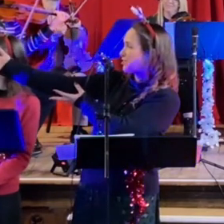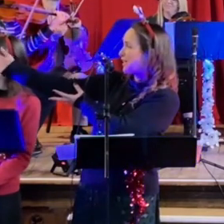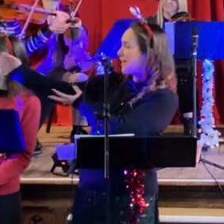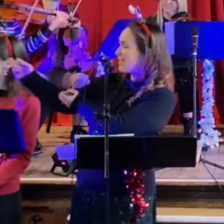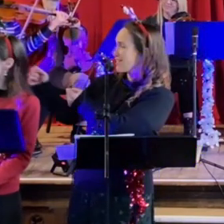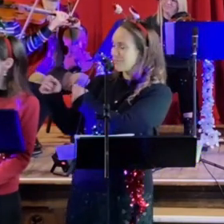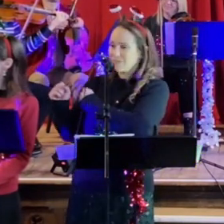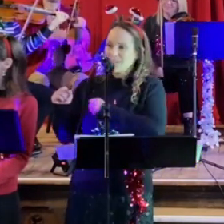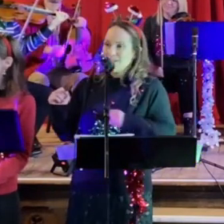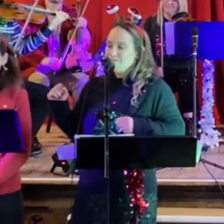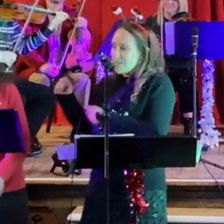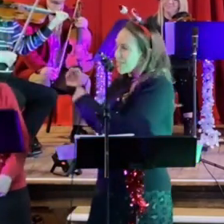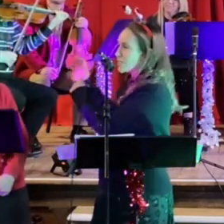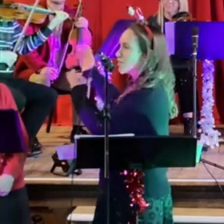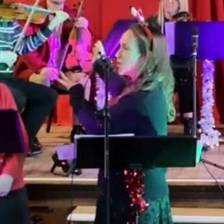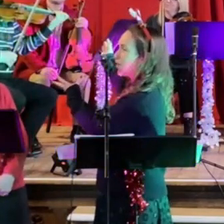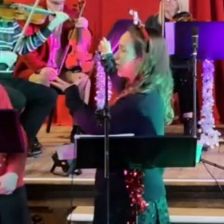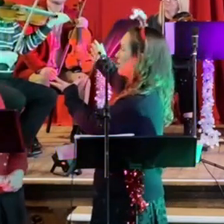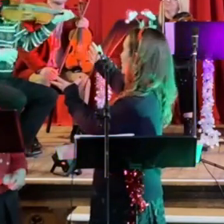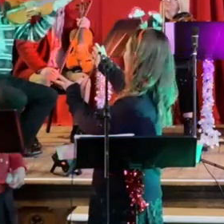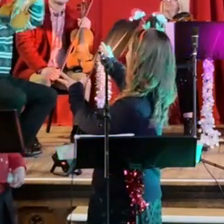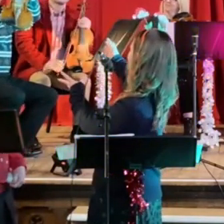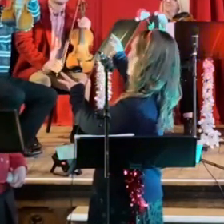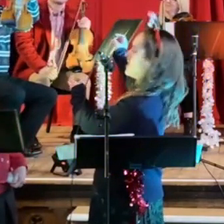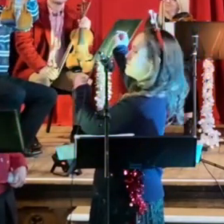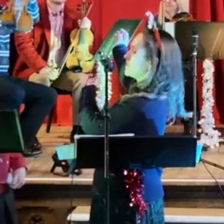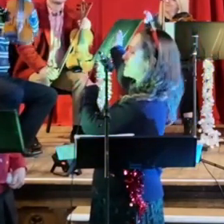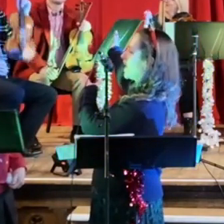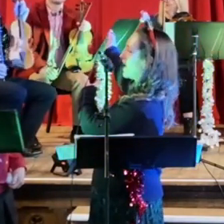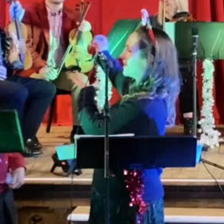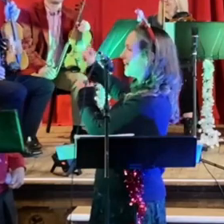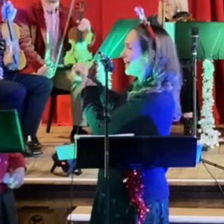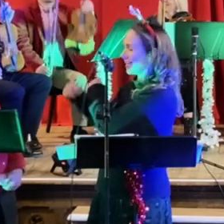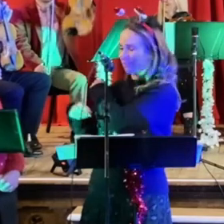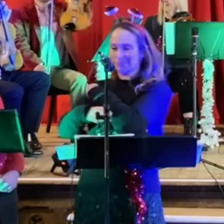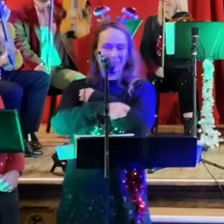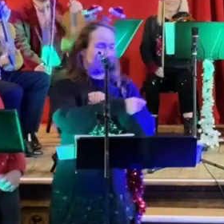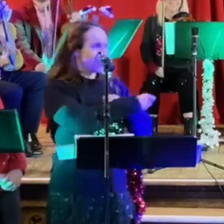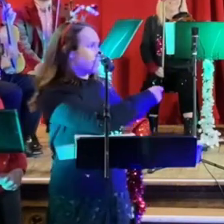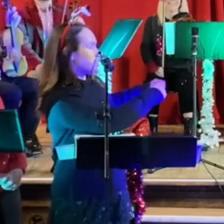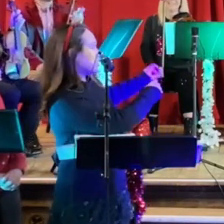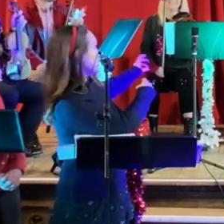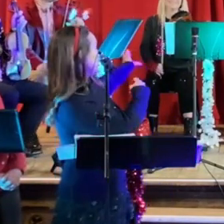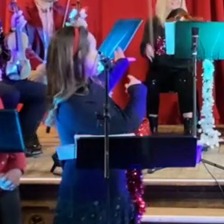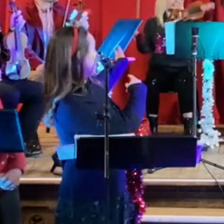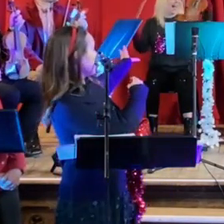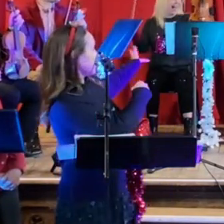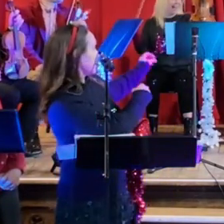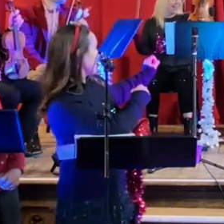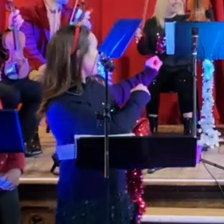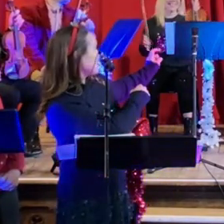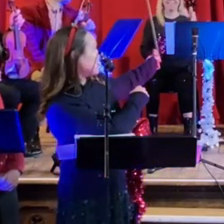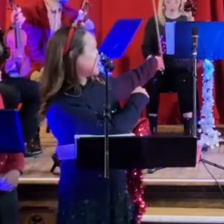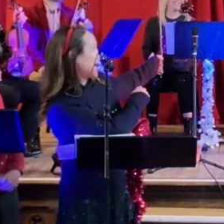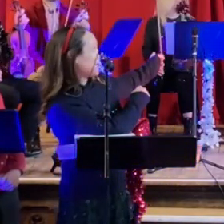Batchelor. Mr. Stoker. Hello. Mr. Hartley. Hello. Mrs. Miller. Miss Howard.